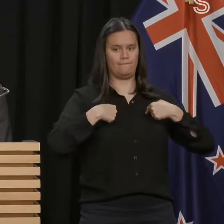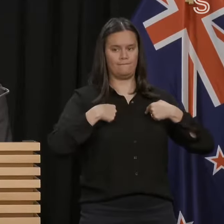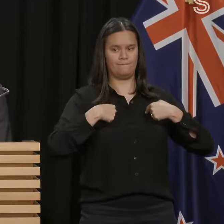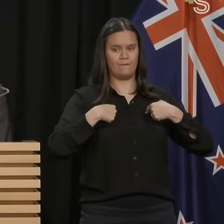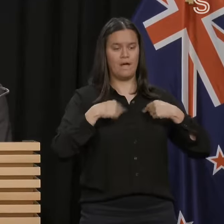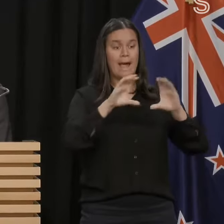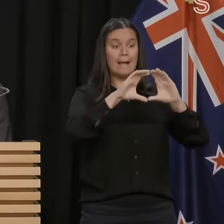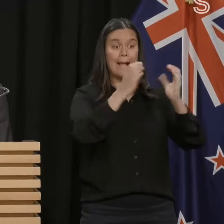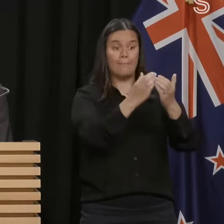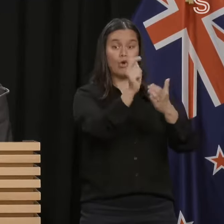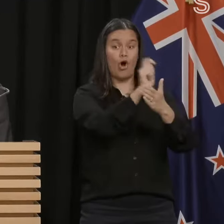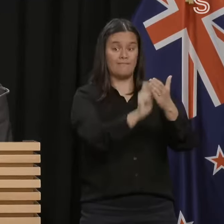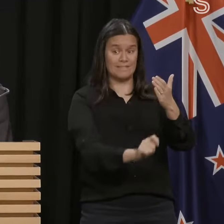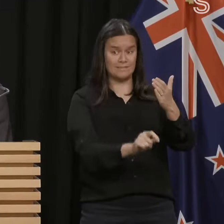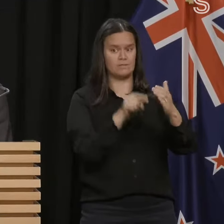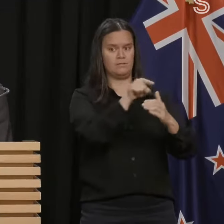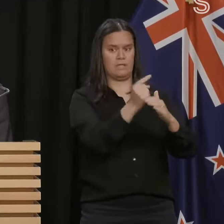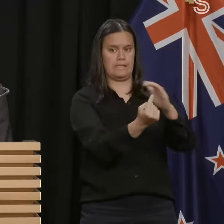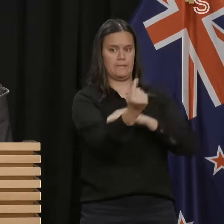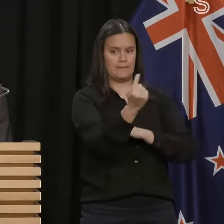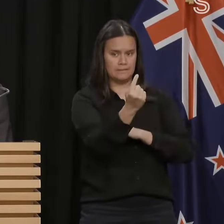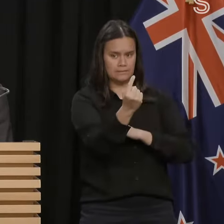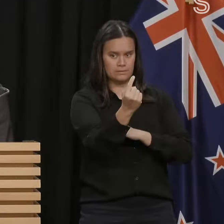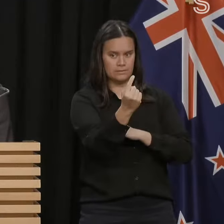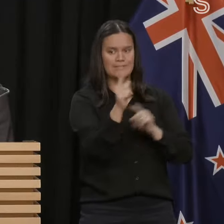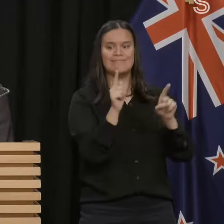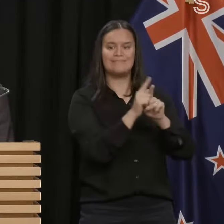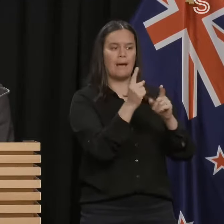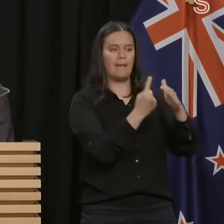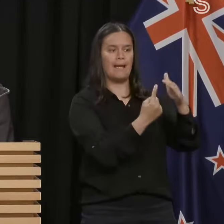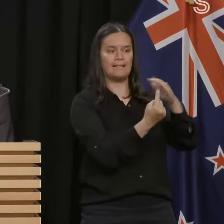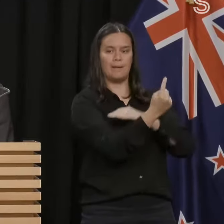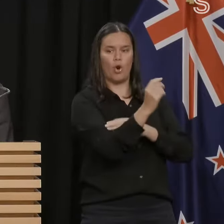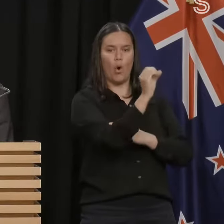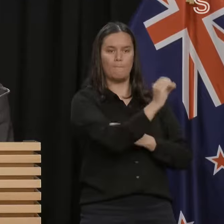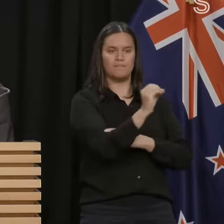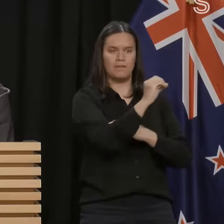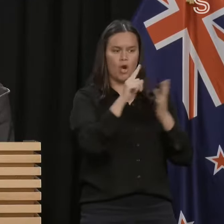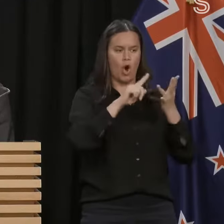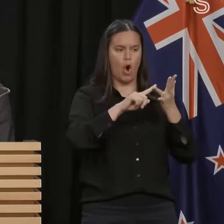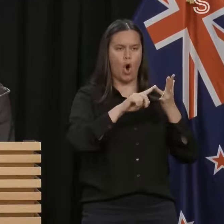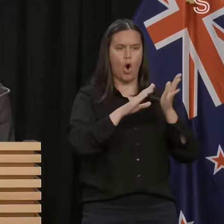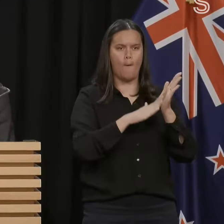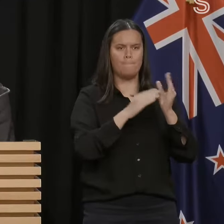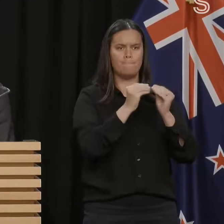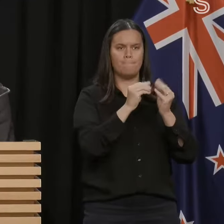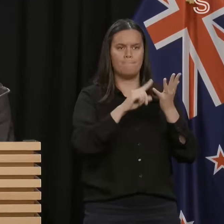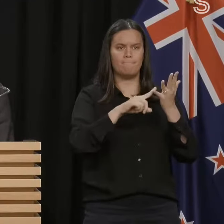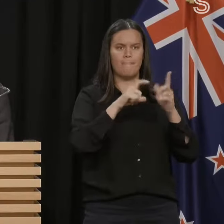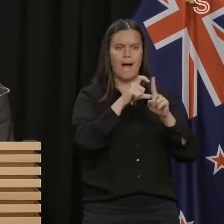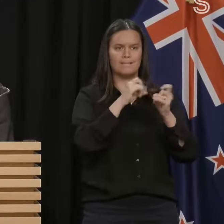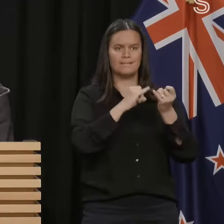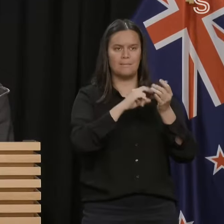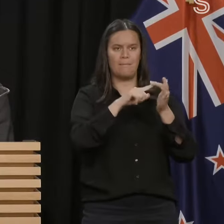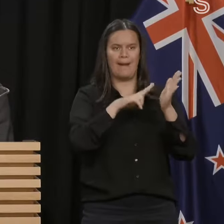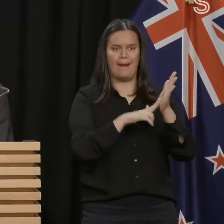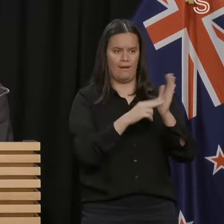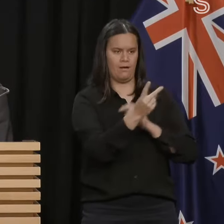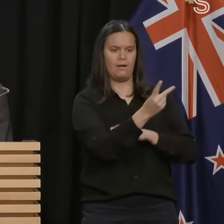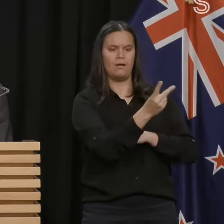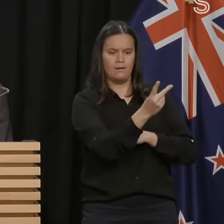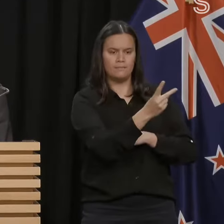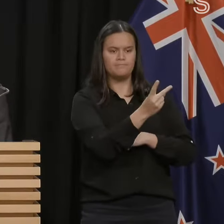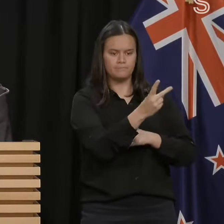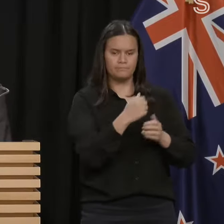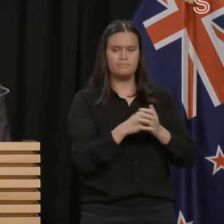governments, has a degree of independence in the way it conducts these things, and the Ombudsman certainly does. And so I'm not going to foreshadow what they might find, because it's